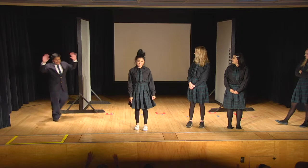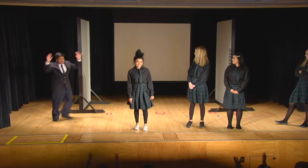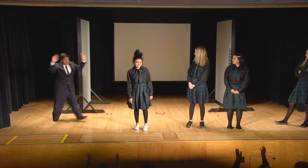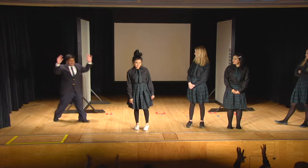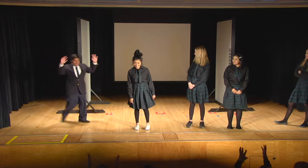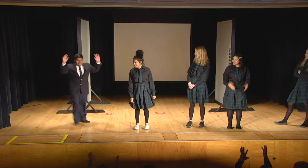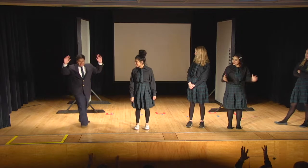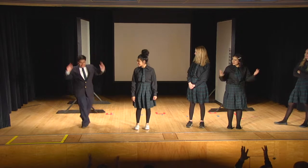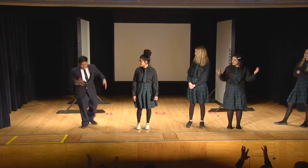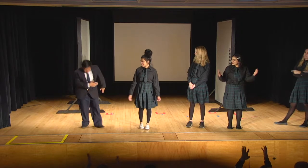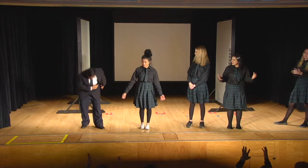Sam.